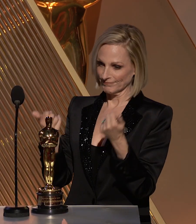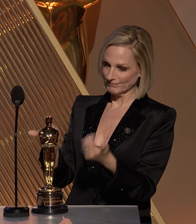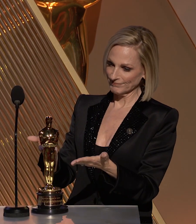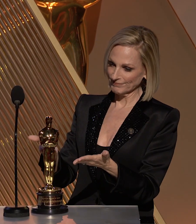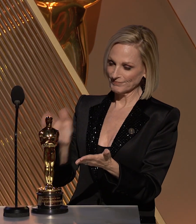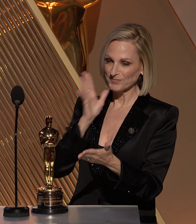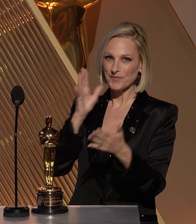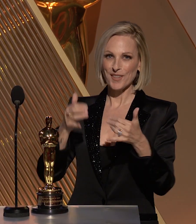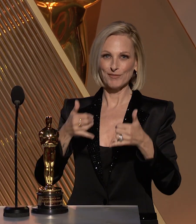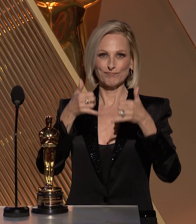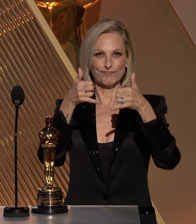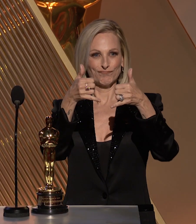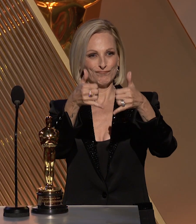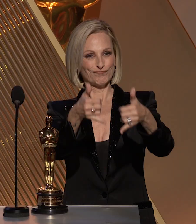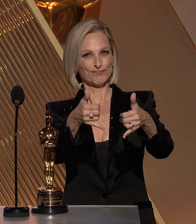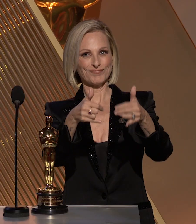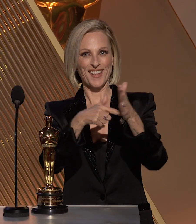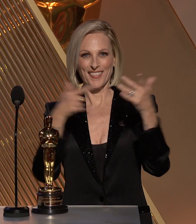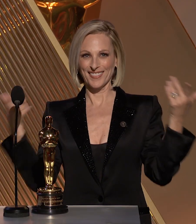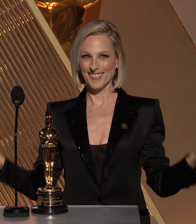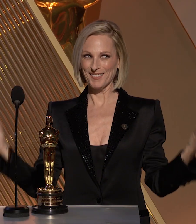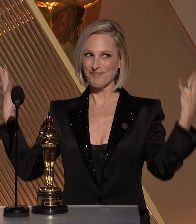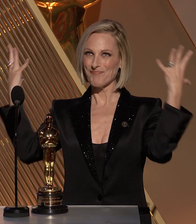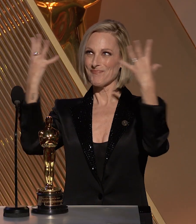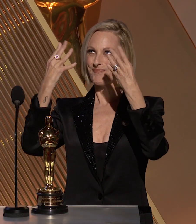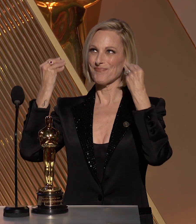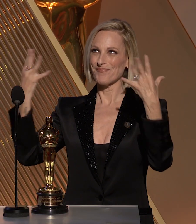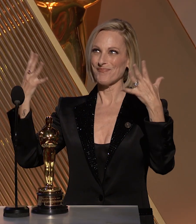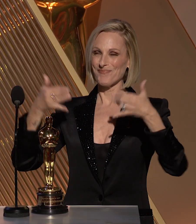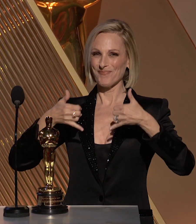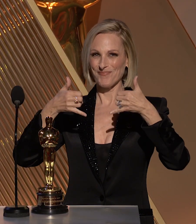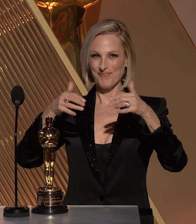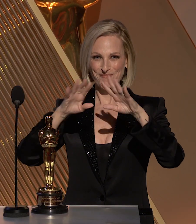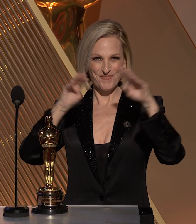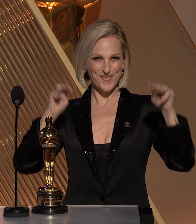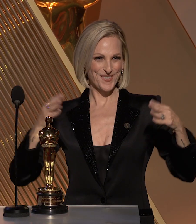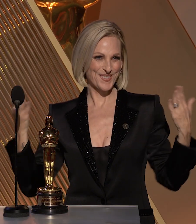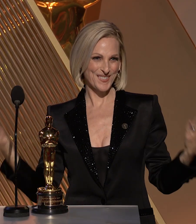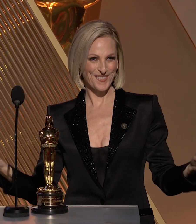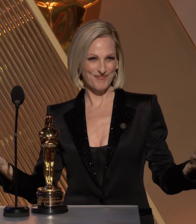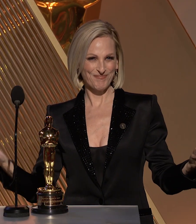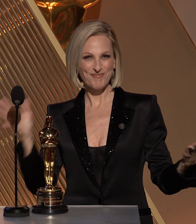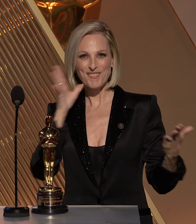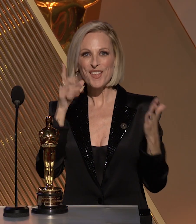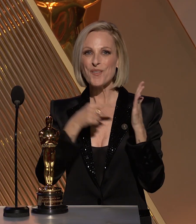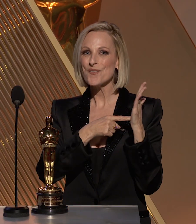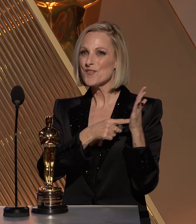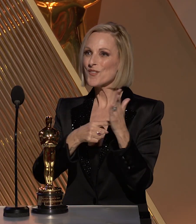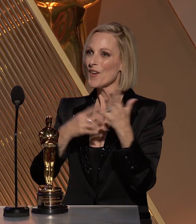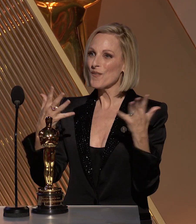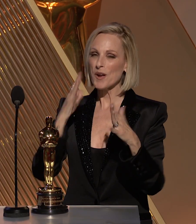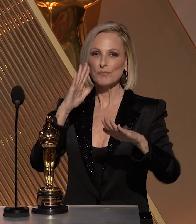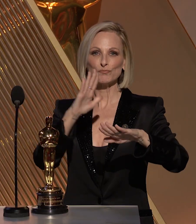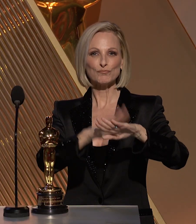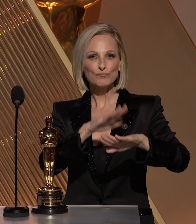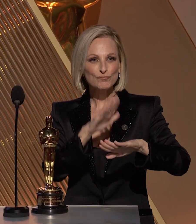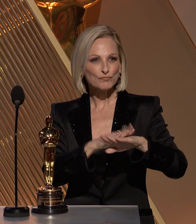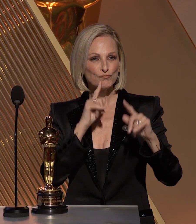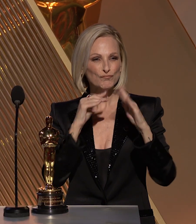golden statuette will be on display at this magnificent museum, it will serve as a reminder to